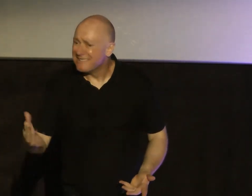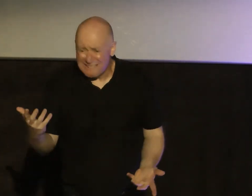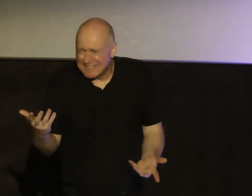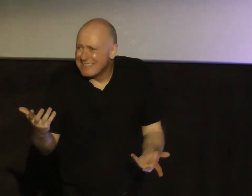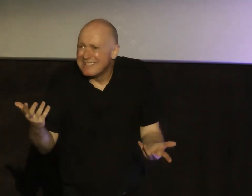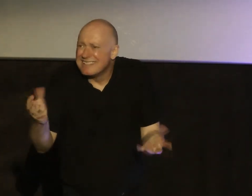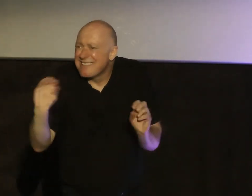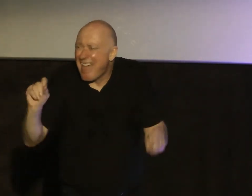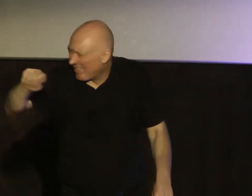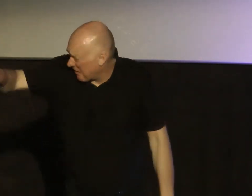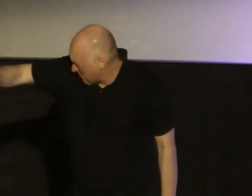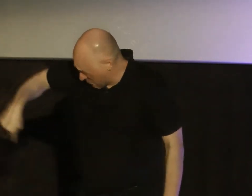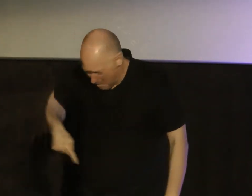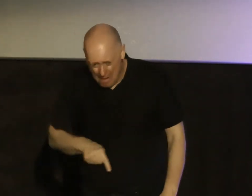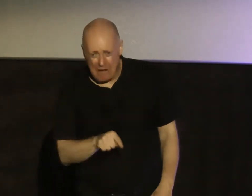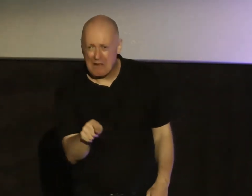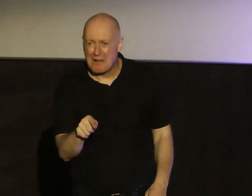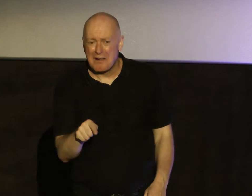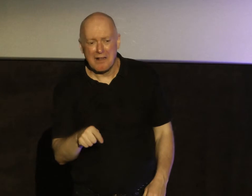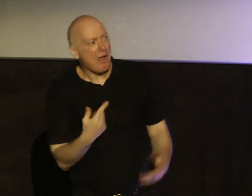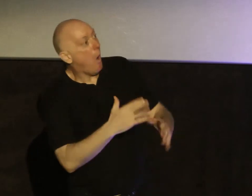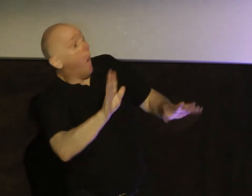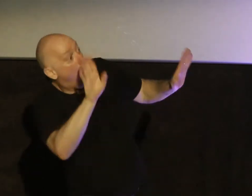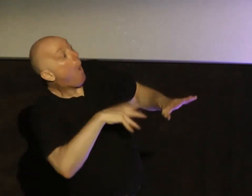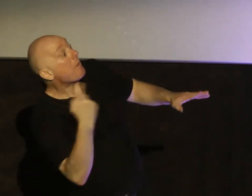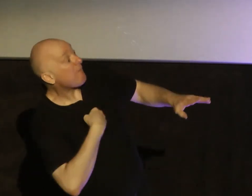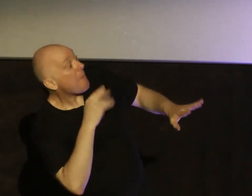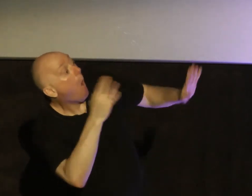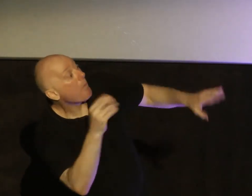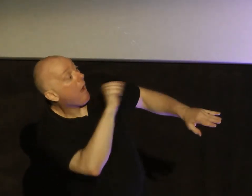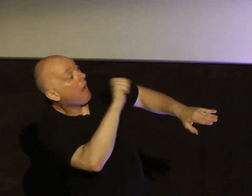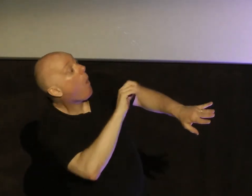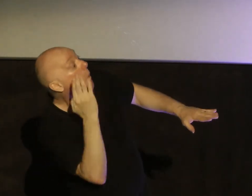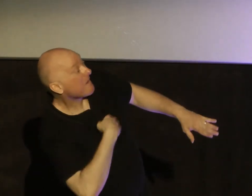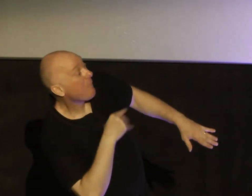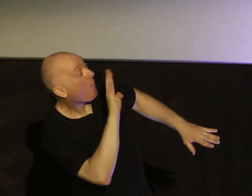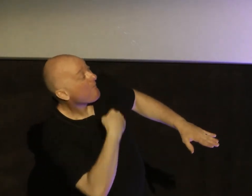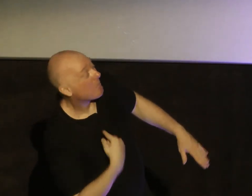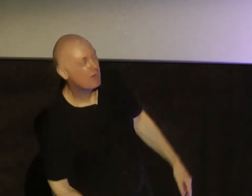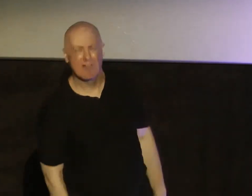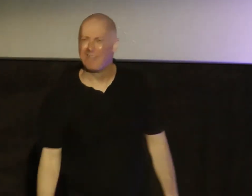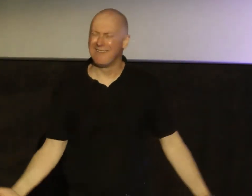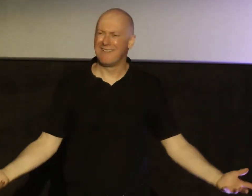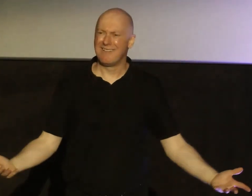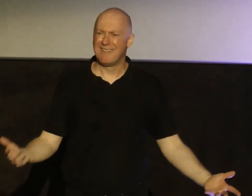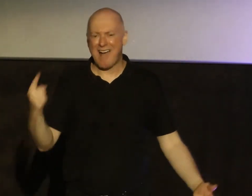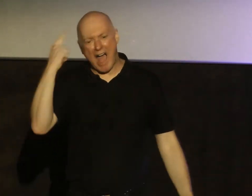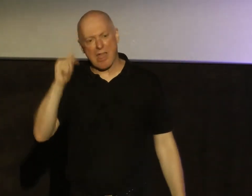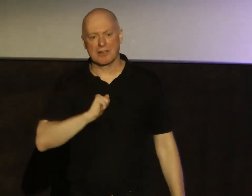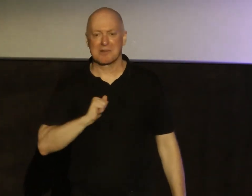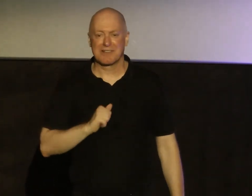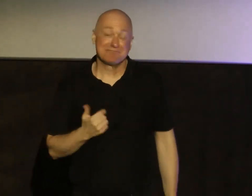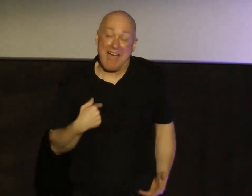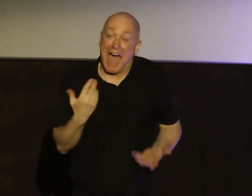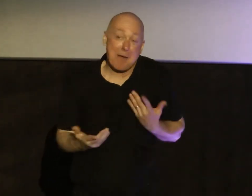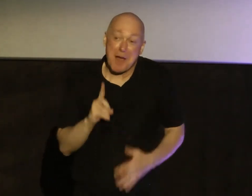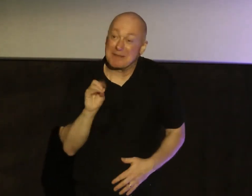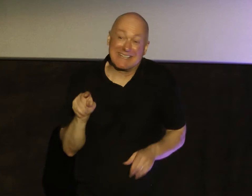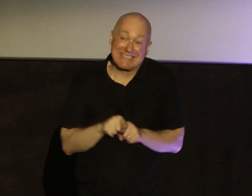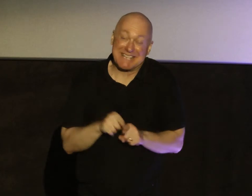they're standing there waving for someone to let them in. It's almost comical. And then I thought to myself, well, I probably did the same thing when I was young, so I'm not going to be so